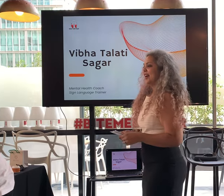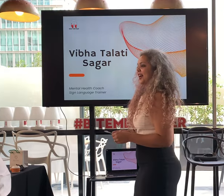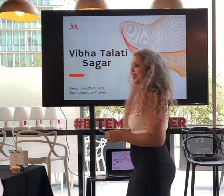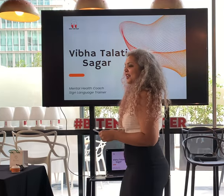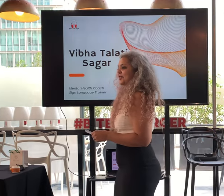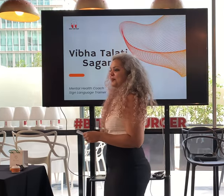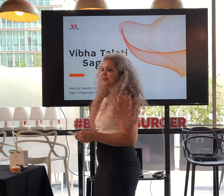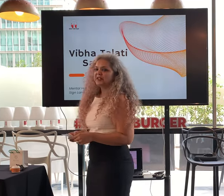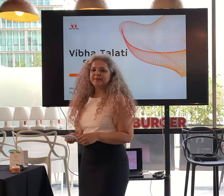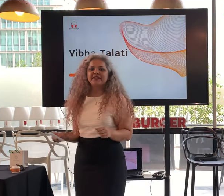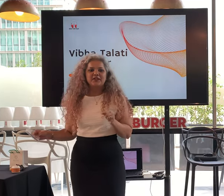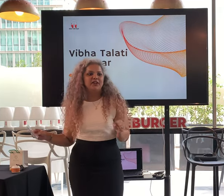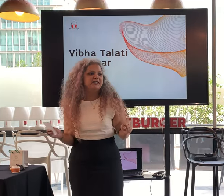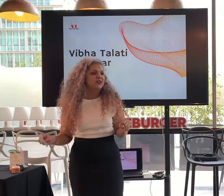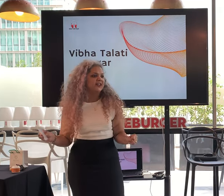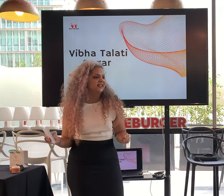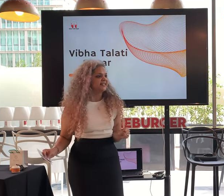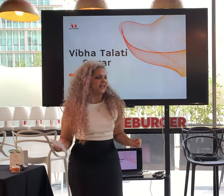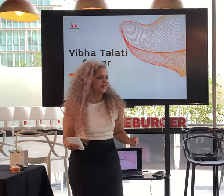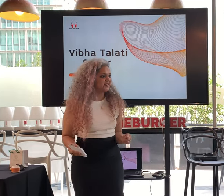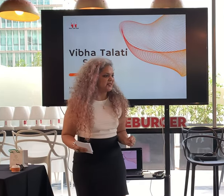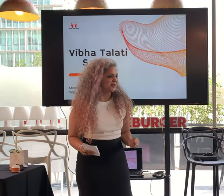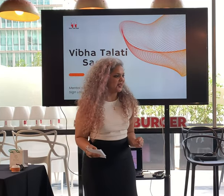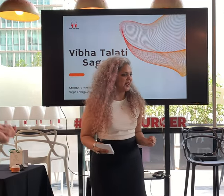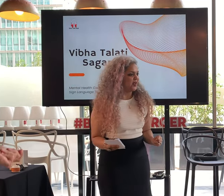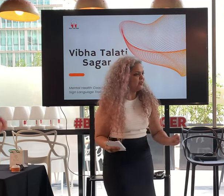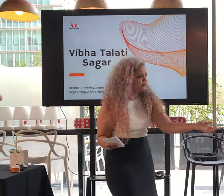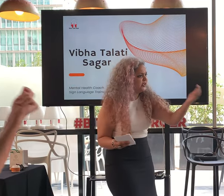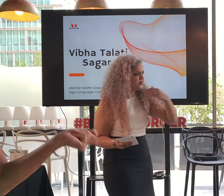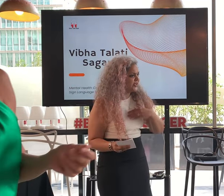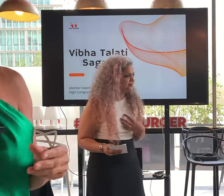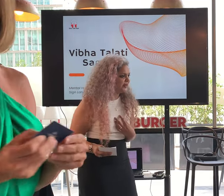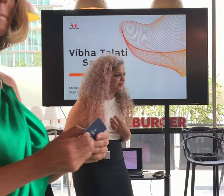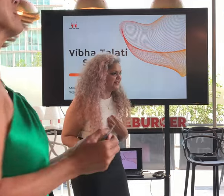The previous speakers are all excited. Can you look at me, please?